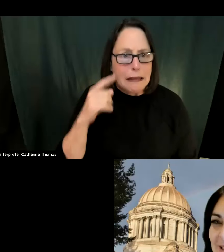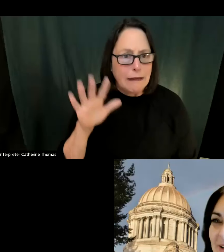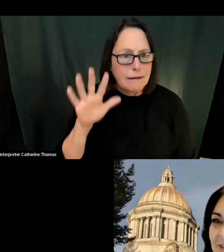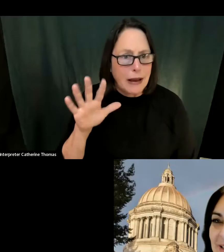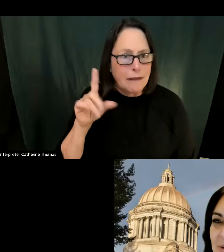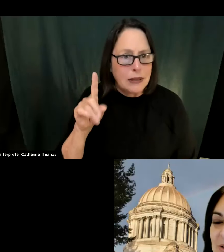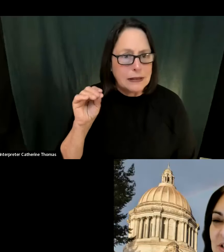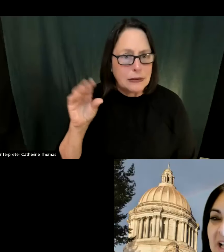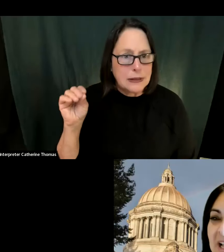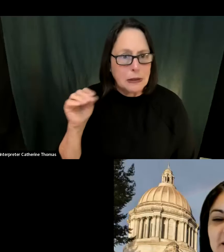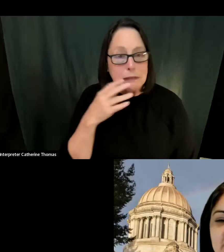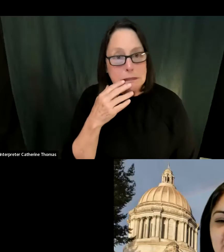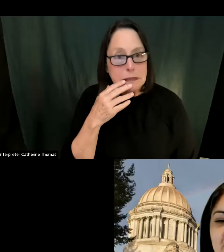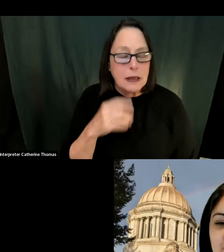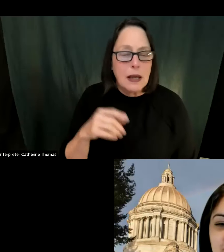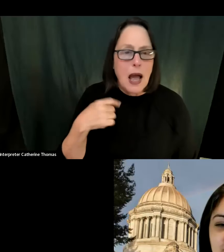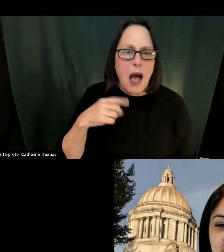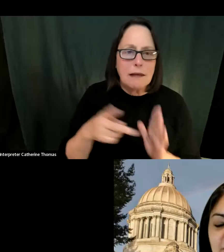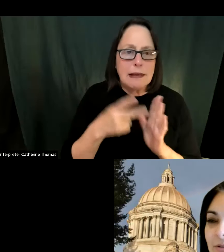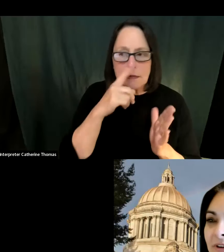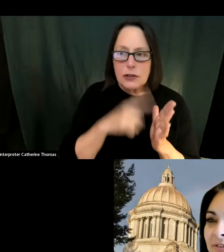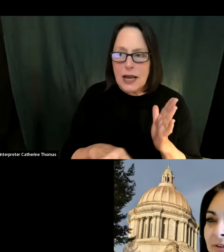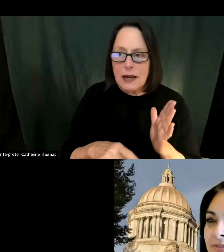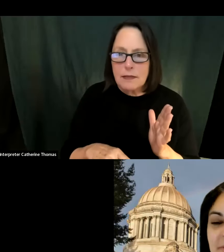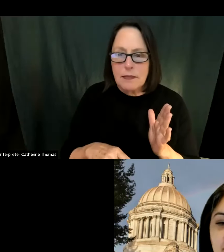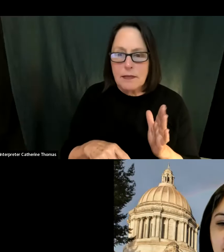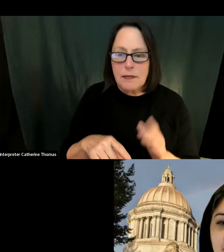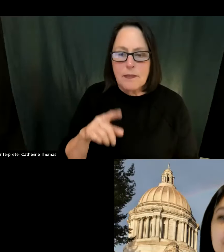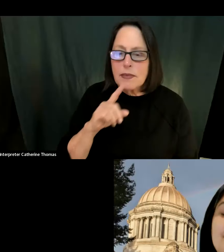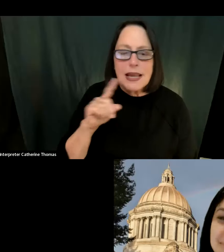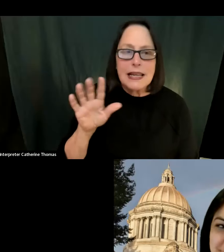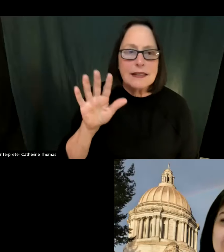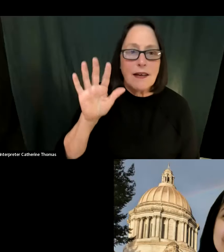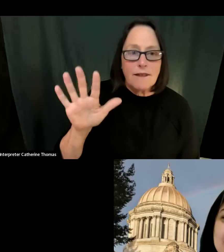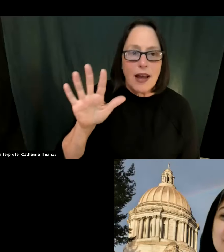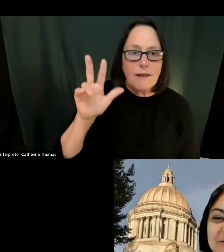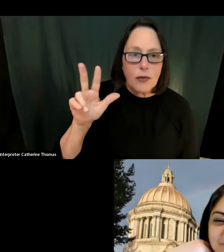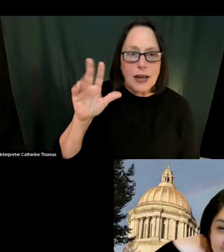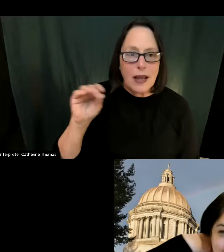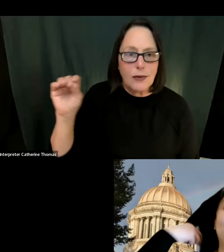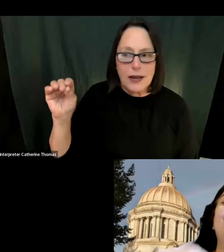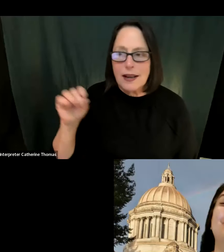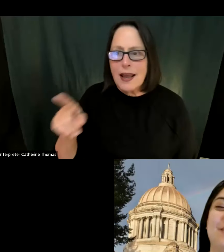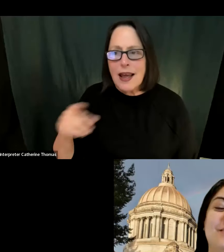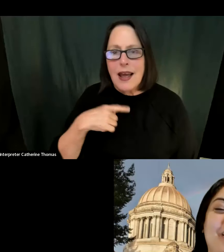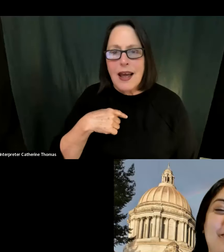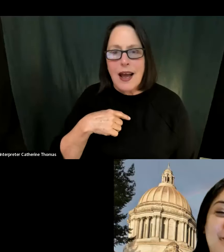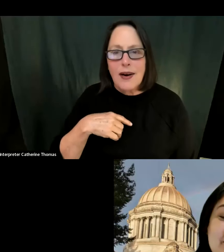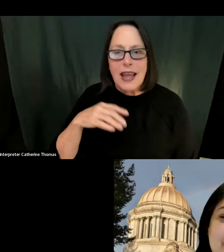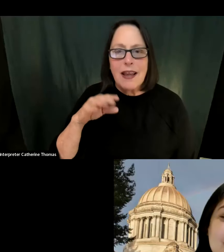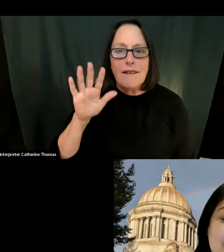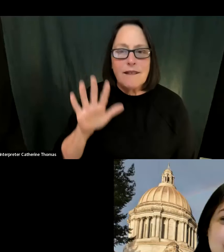5100, but I'll double check. Oh, thank you. It's actually 5,300, Senator. I was going to say it was 5300